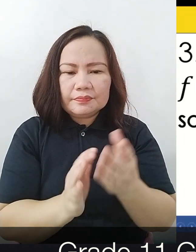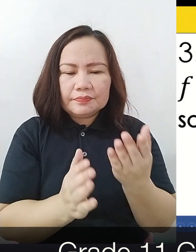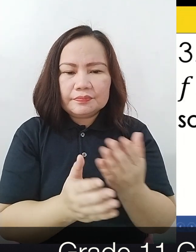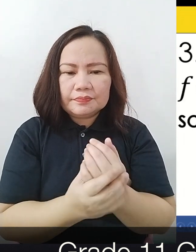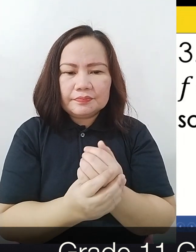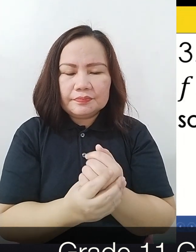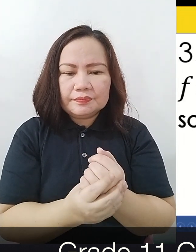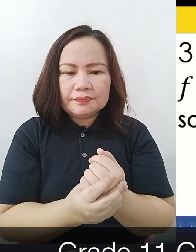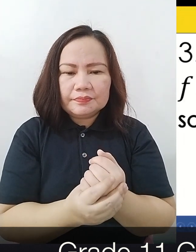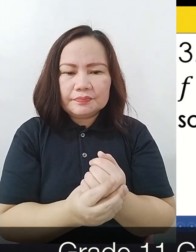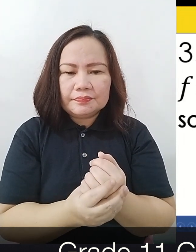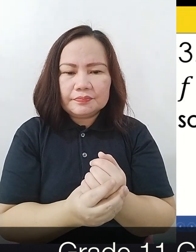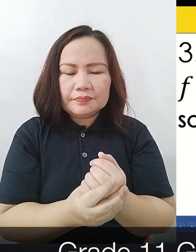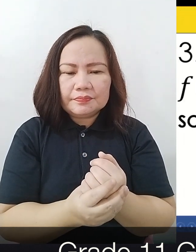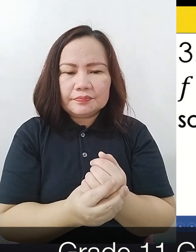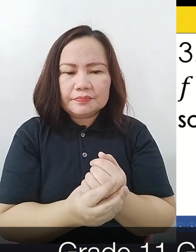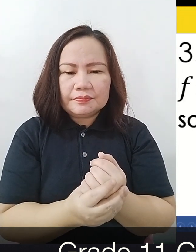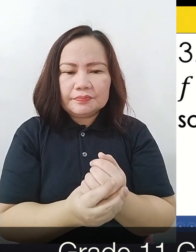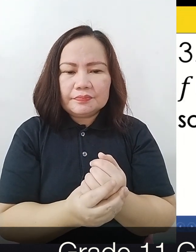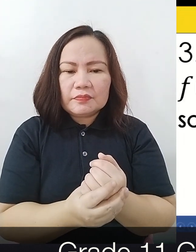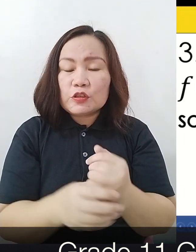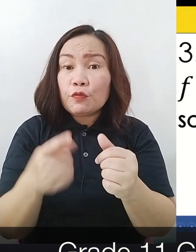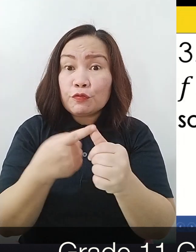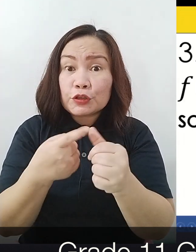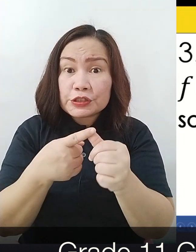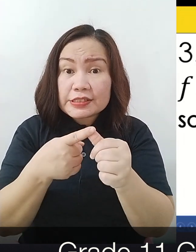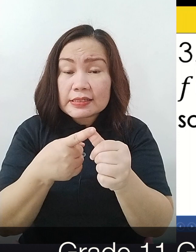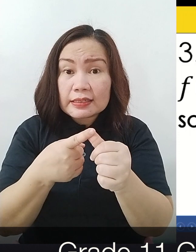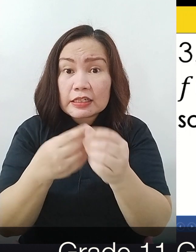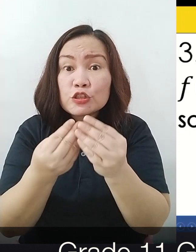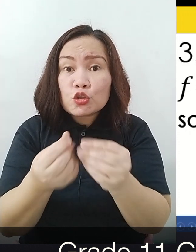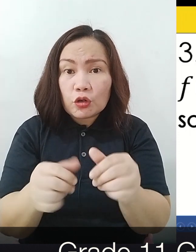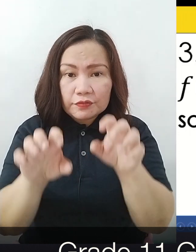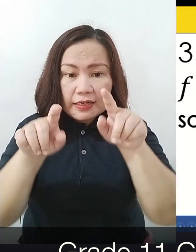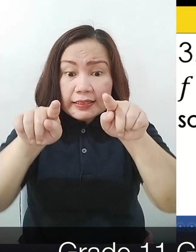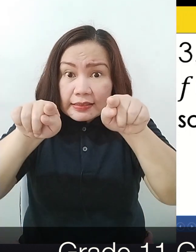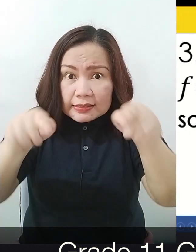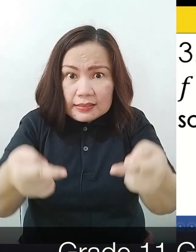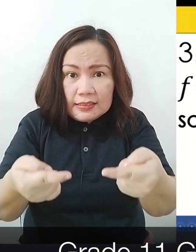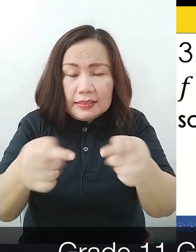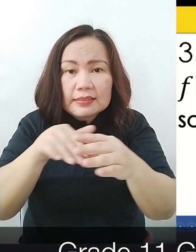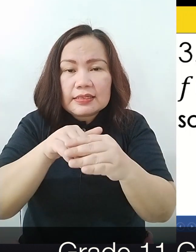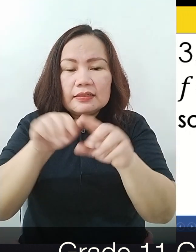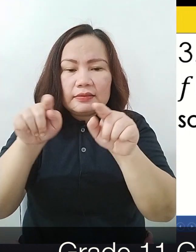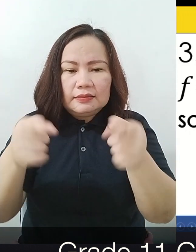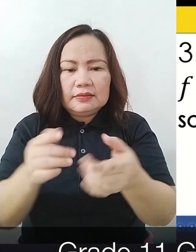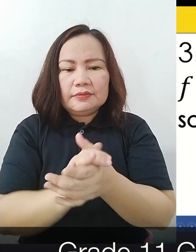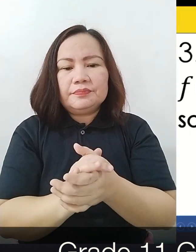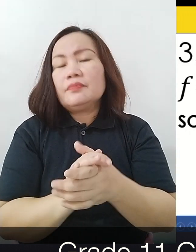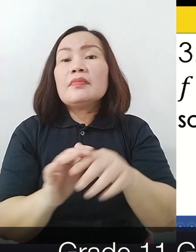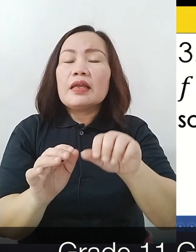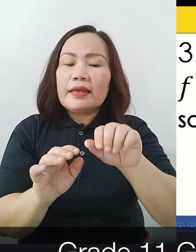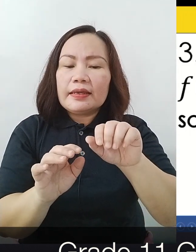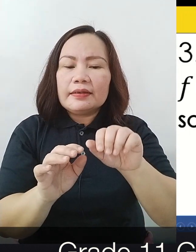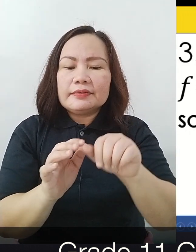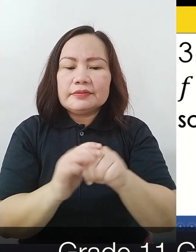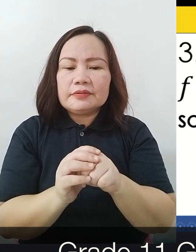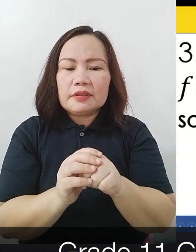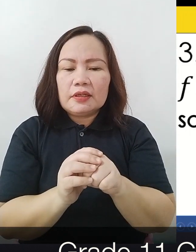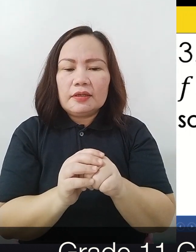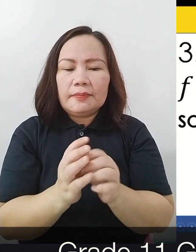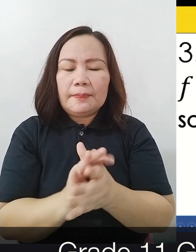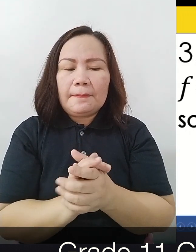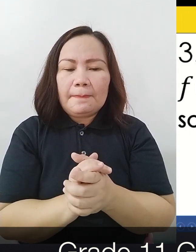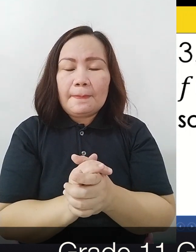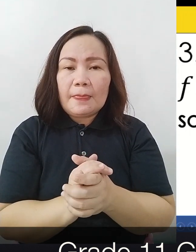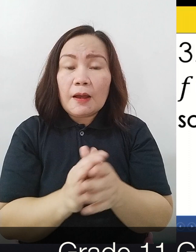So, ito muna yung una nyong gagawin. Yung nasa loob ng parenthesis. Squared nyo muna yung a plus b,